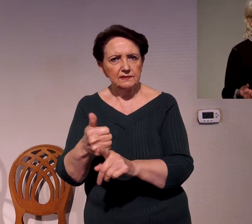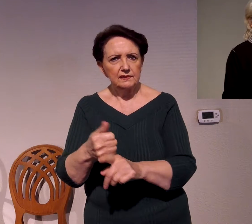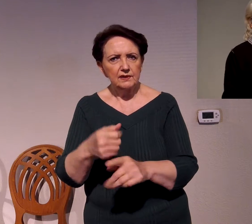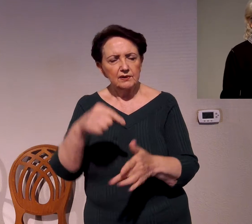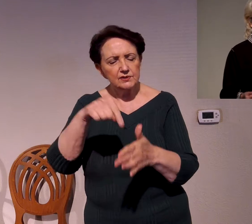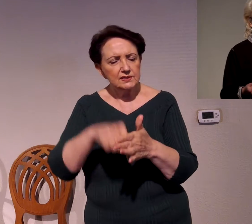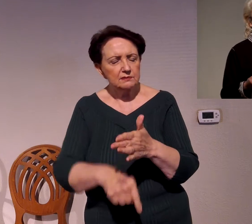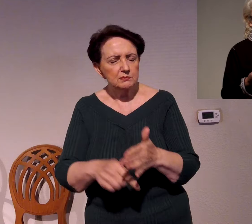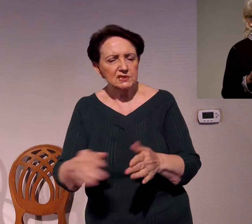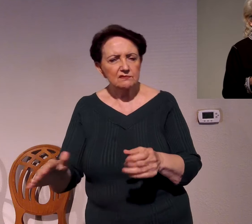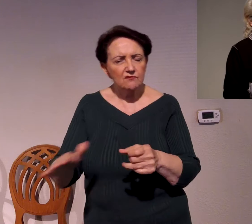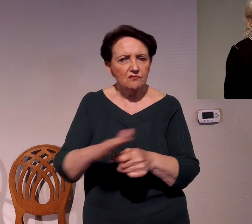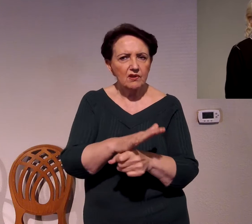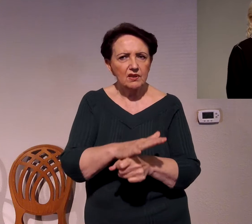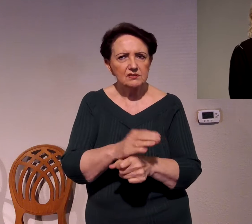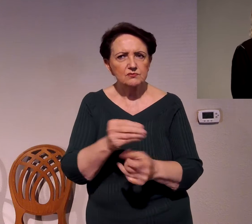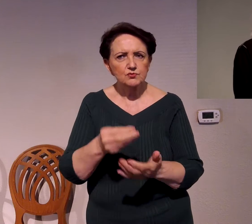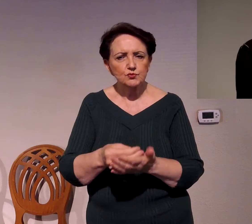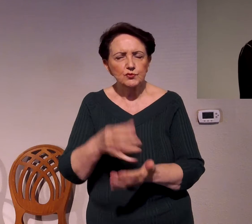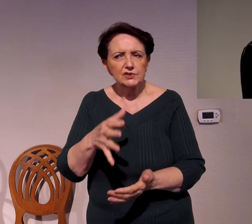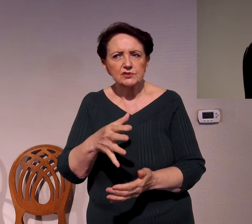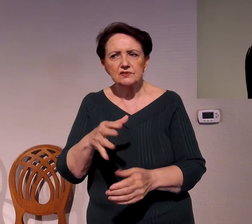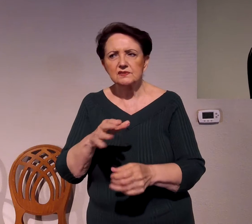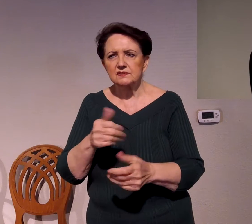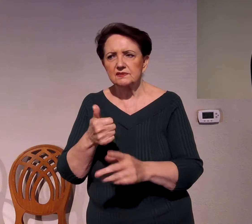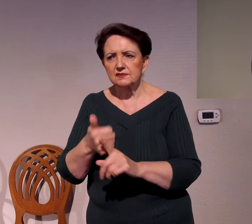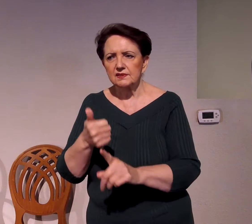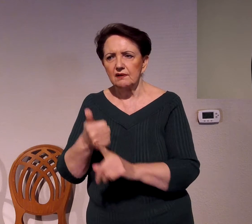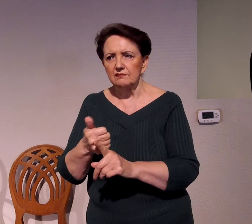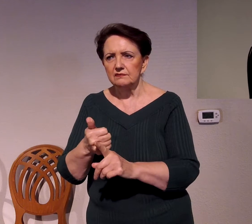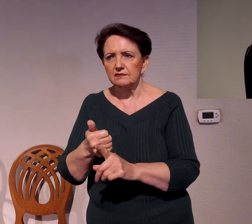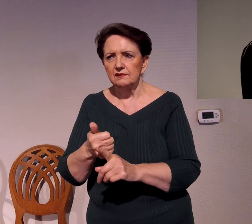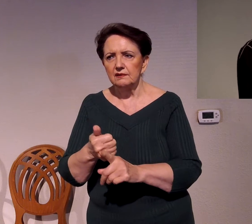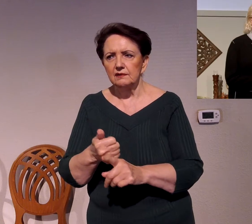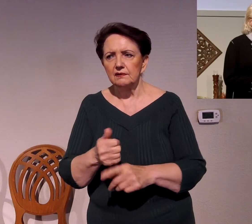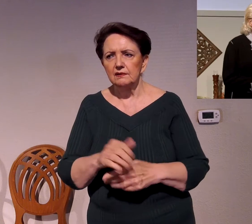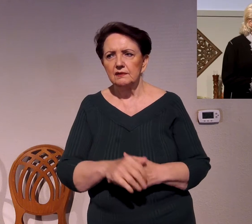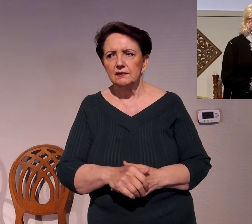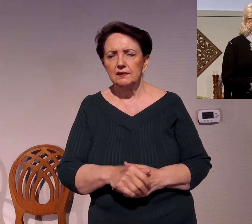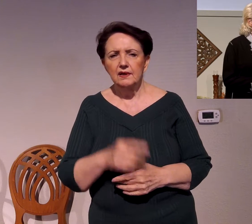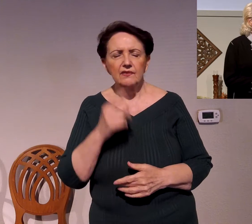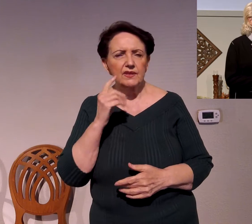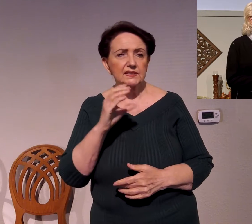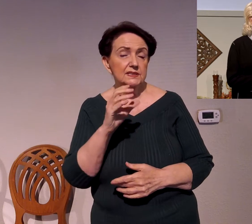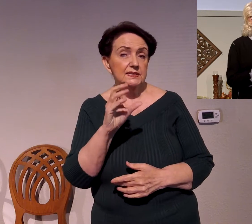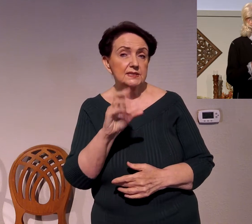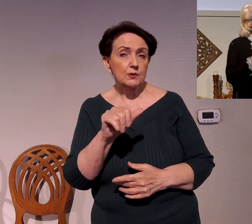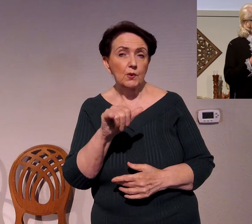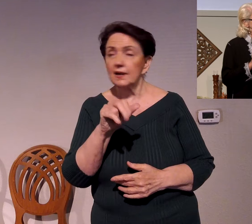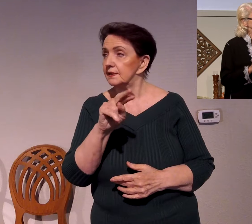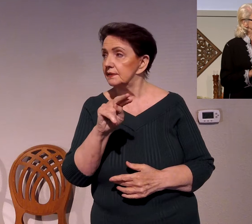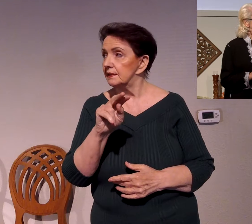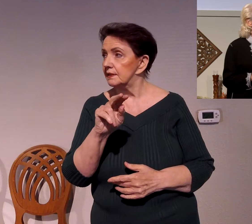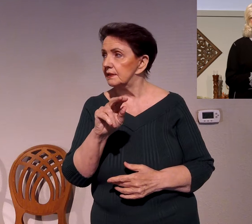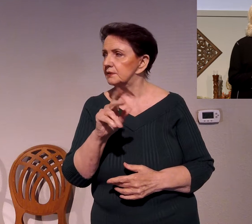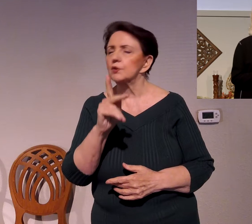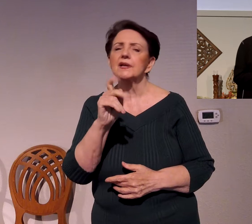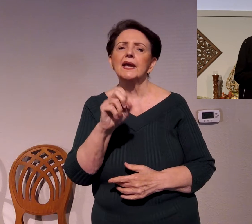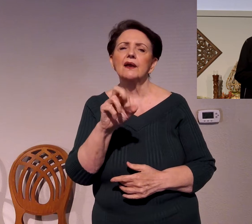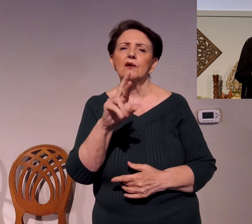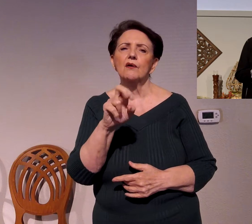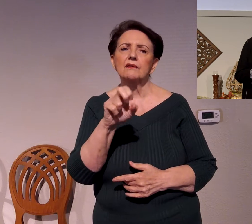fullest, richest selves. And I think it was Cynthia James who talked about, actually it was Karen